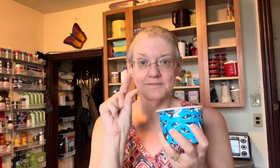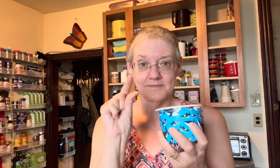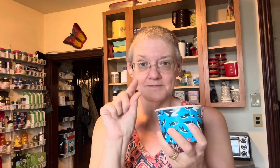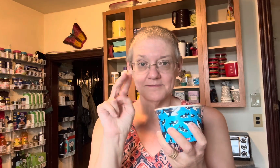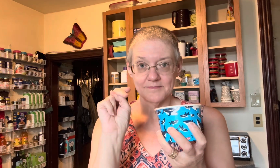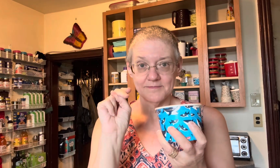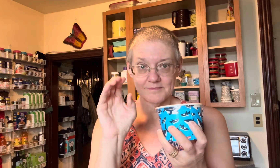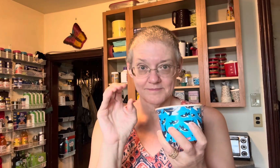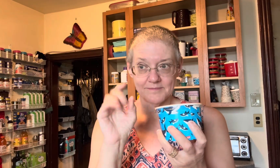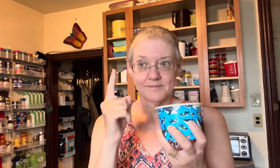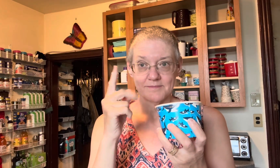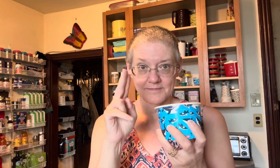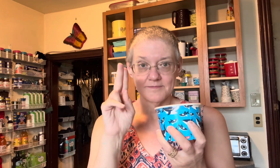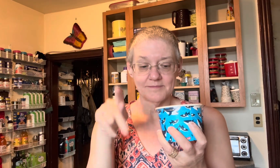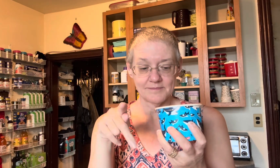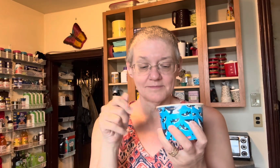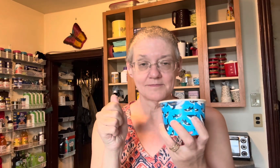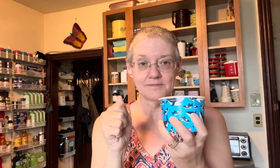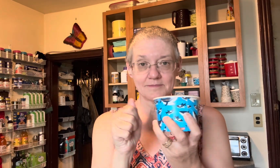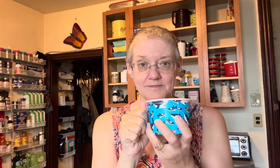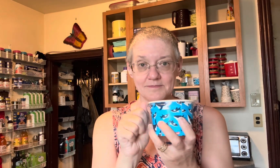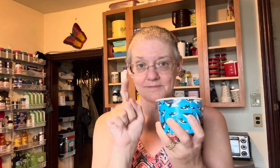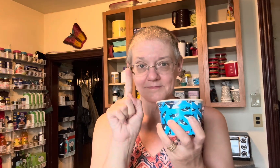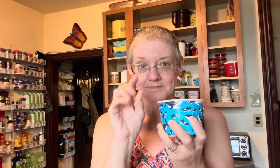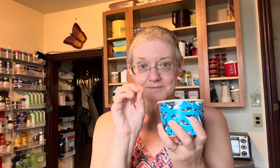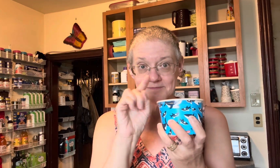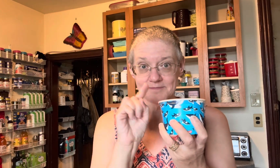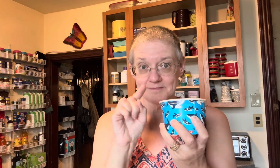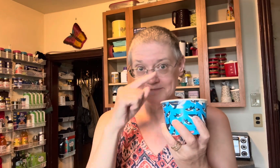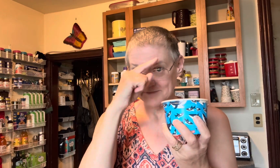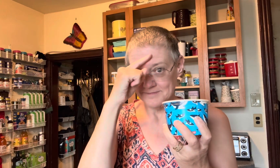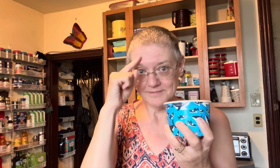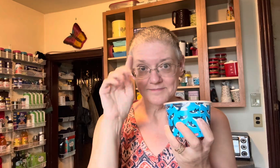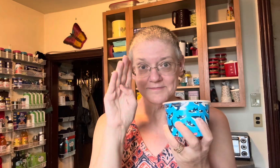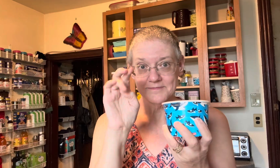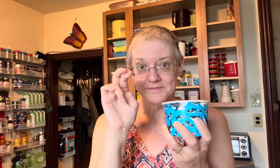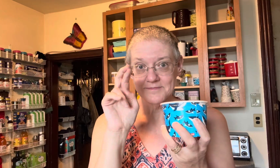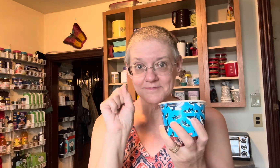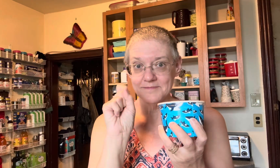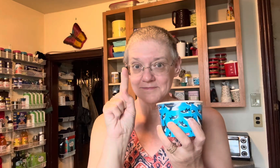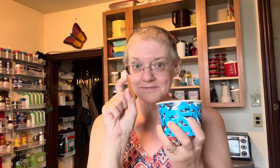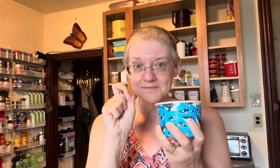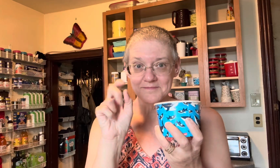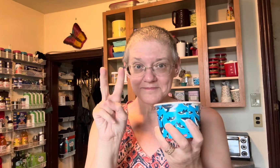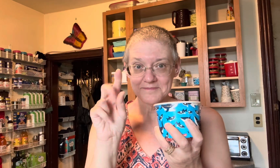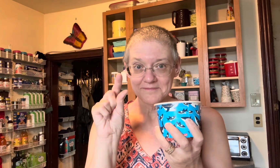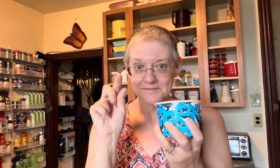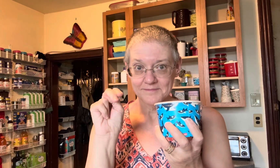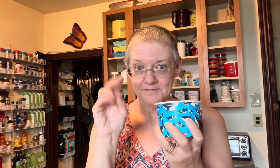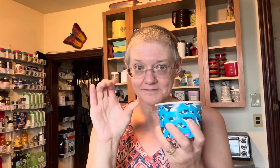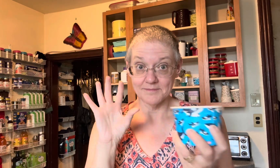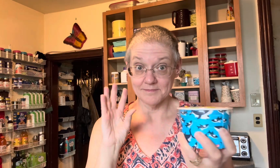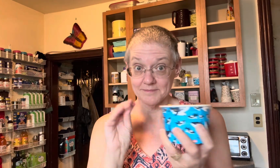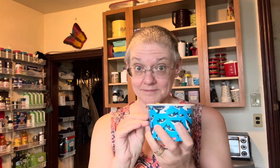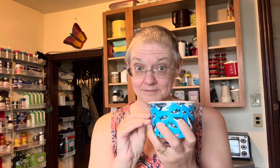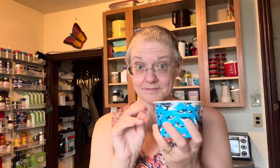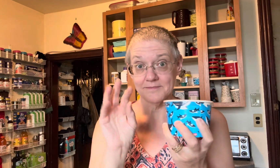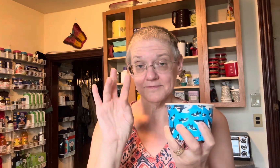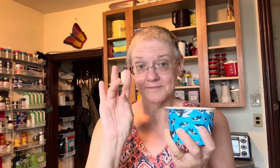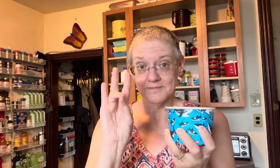6 grams of net carbs. With 1 ounce of blackberries, 1.2 grams of net carbs, making the